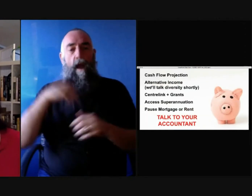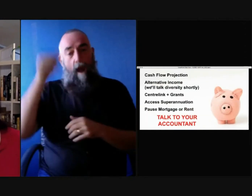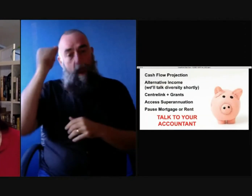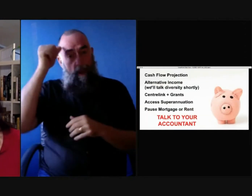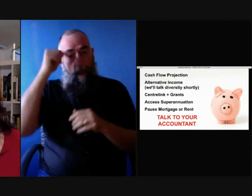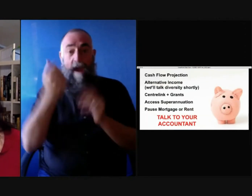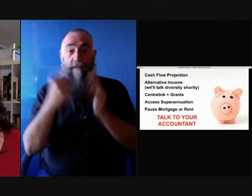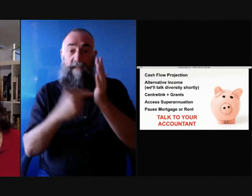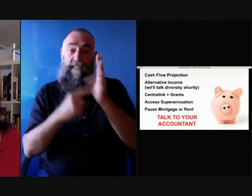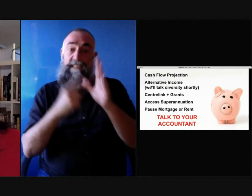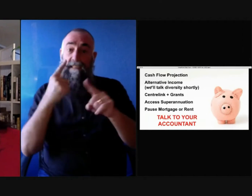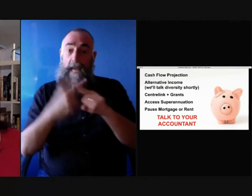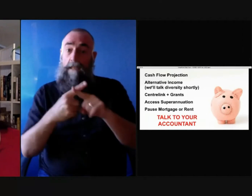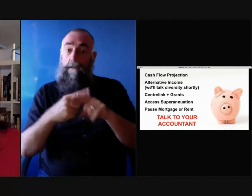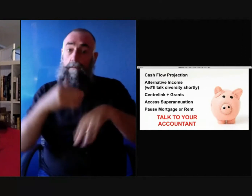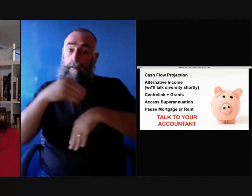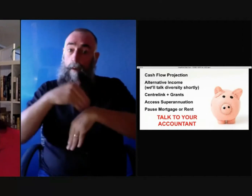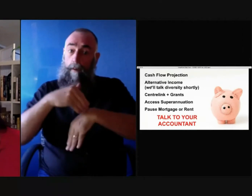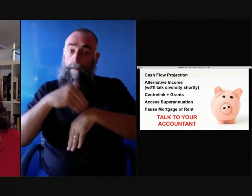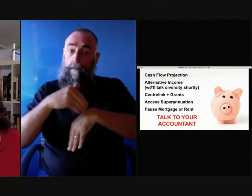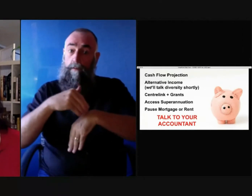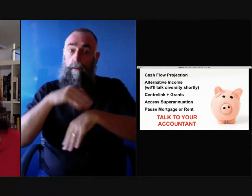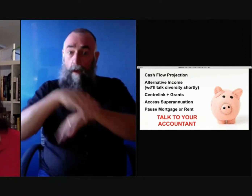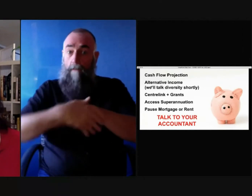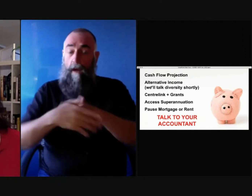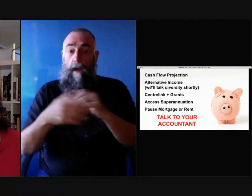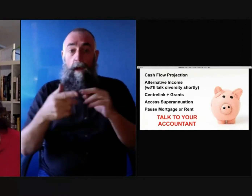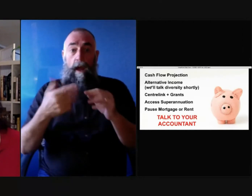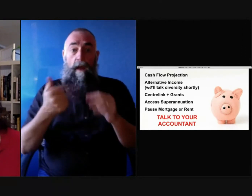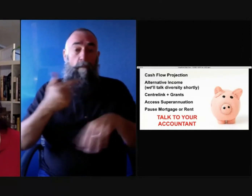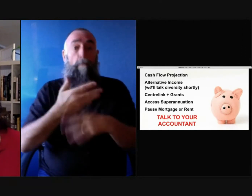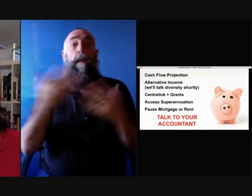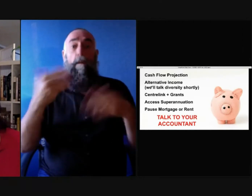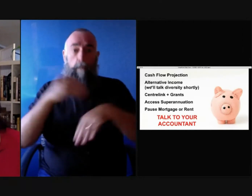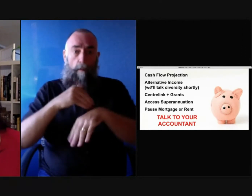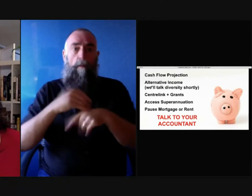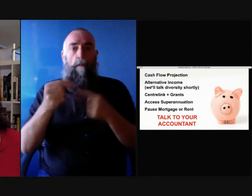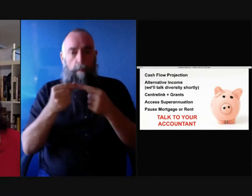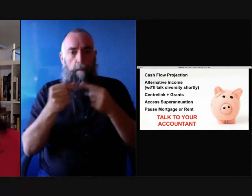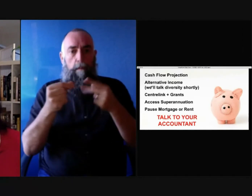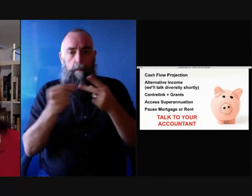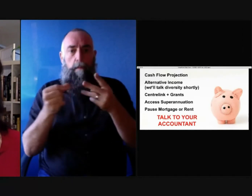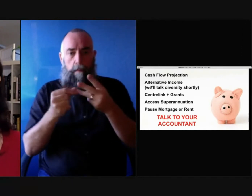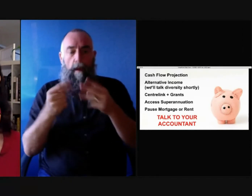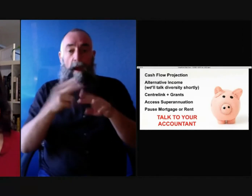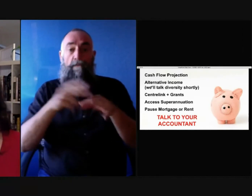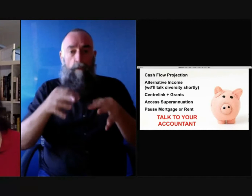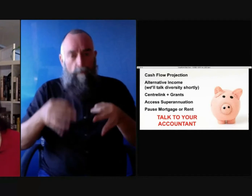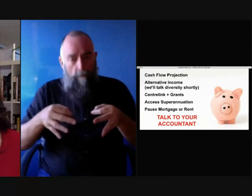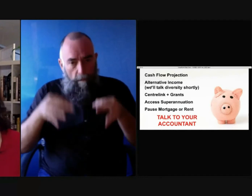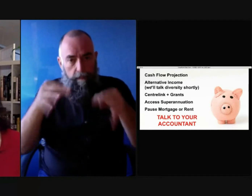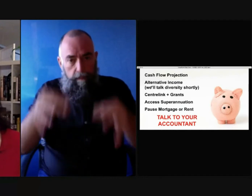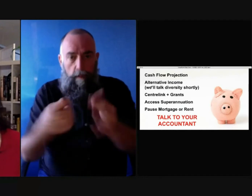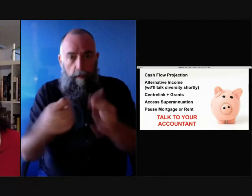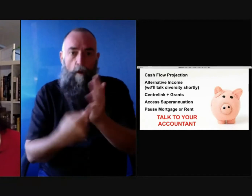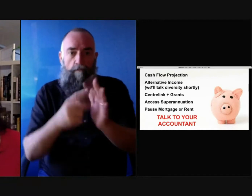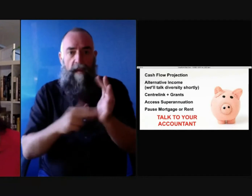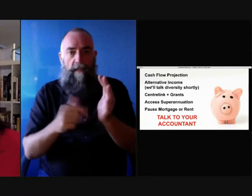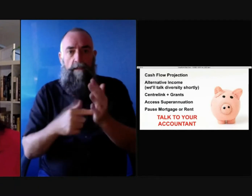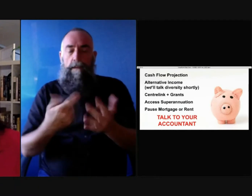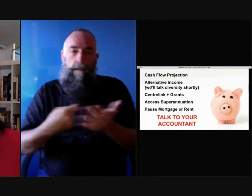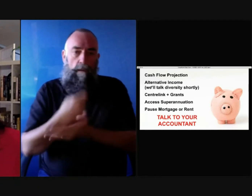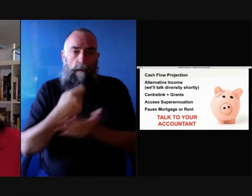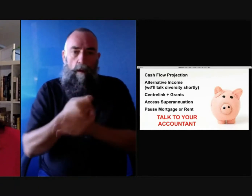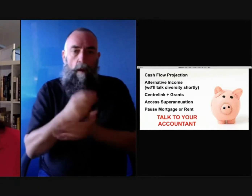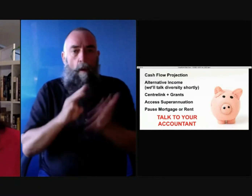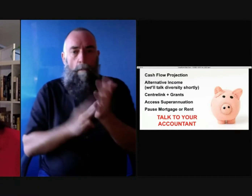tax implications and some other really problematic issues with deferring rent and mortgages. So it's not